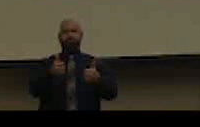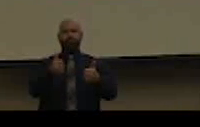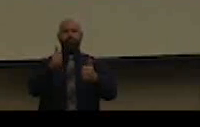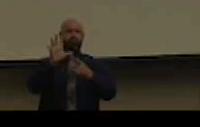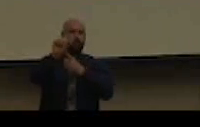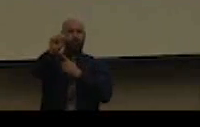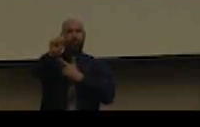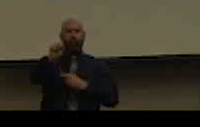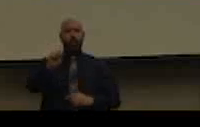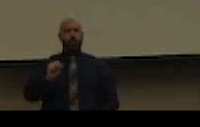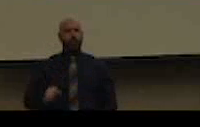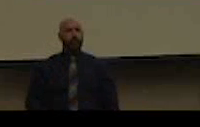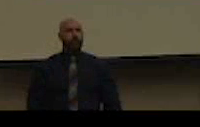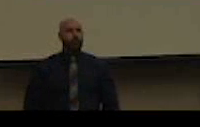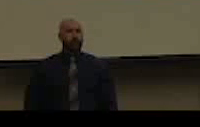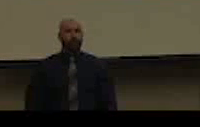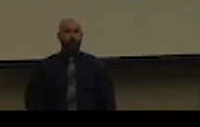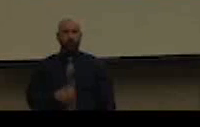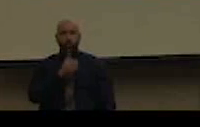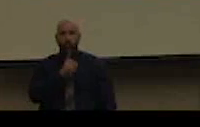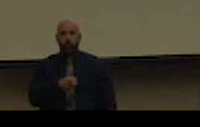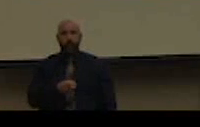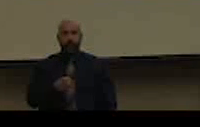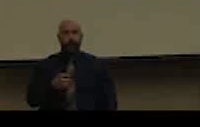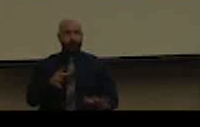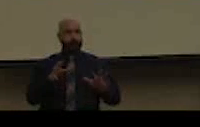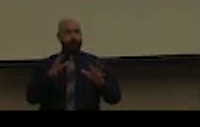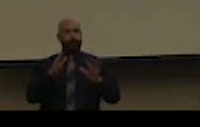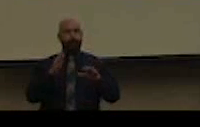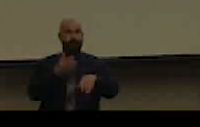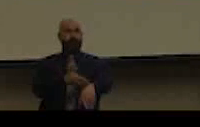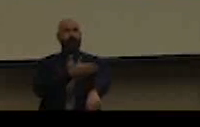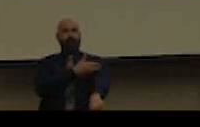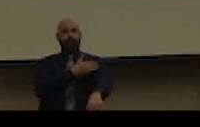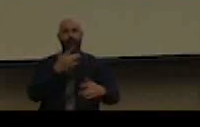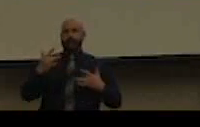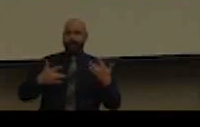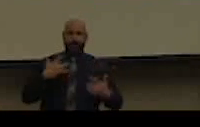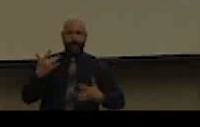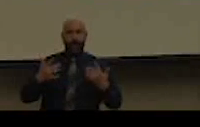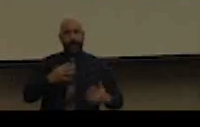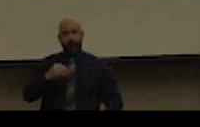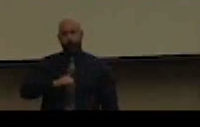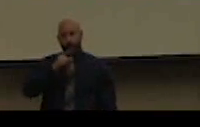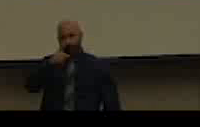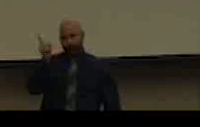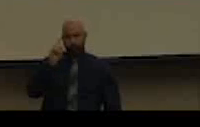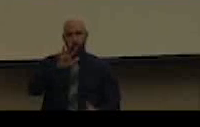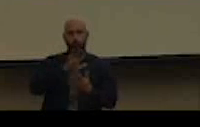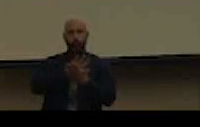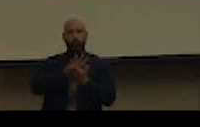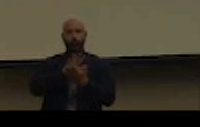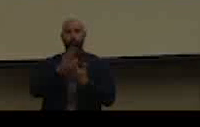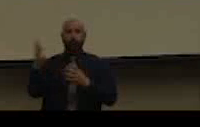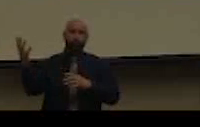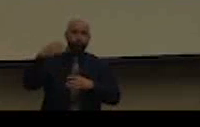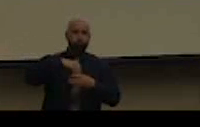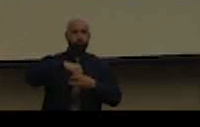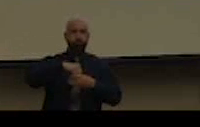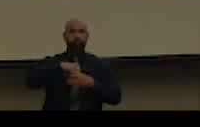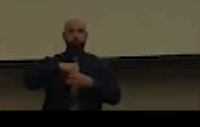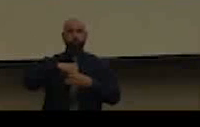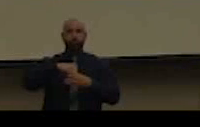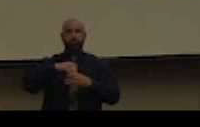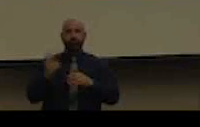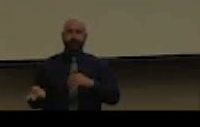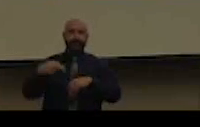notable and significant and really exciting improvement to see, and we're incredibly proud of these sites for leaning in and stepping up to do better